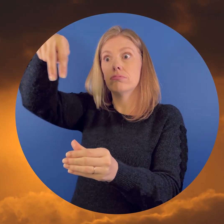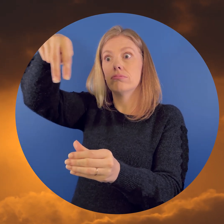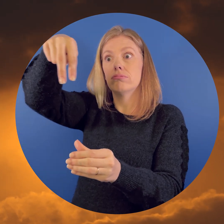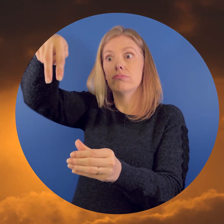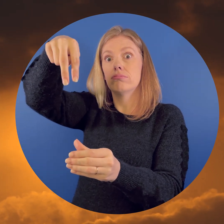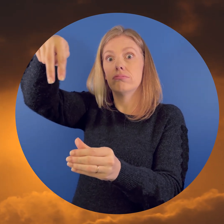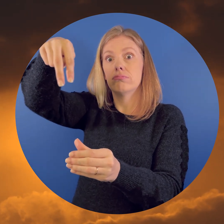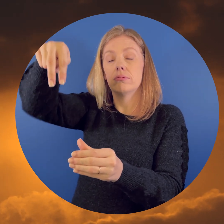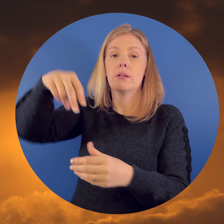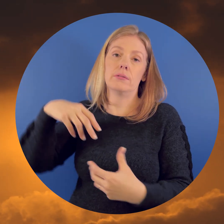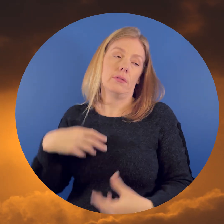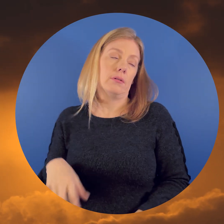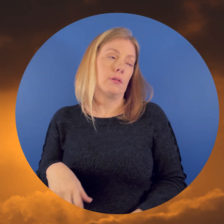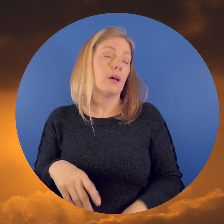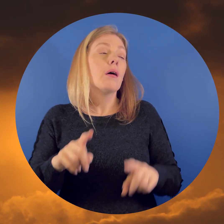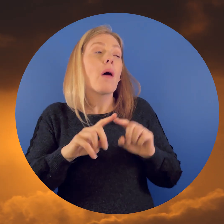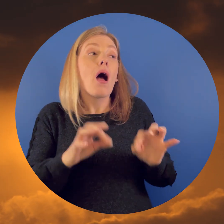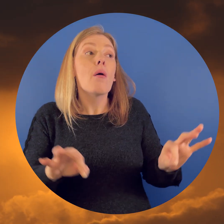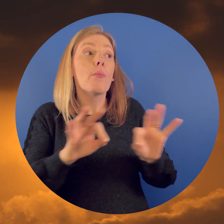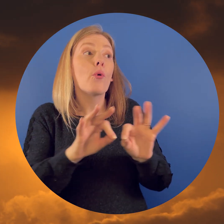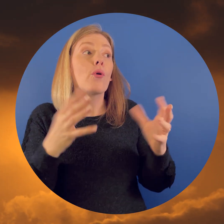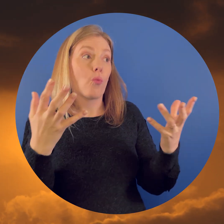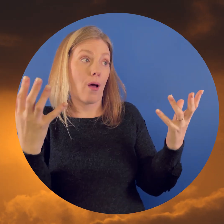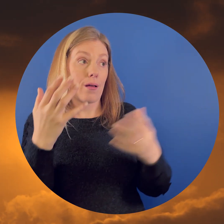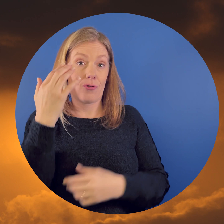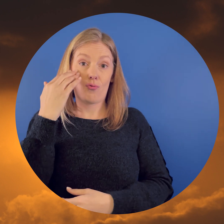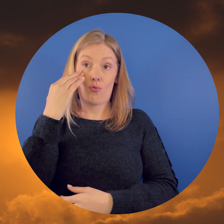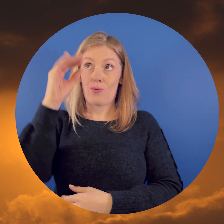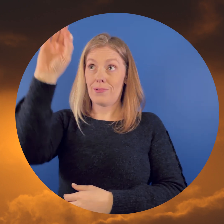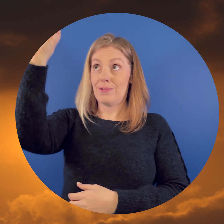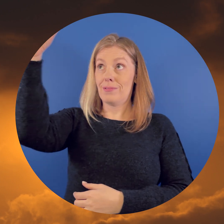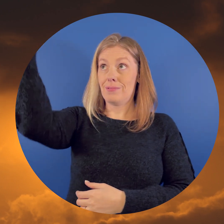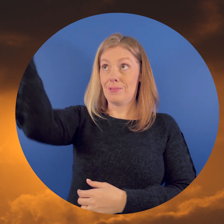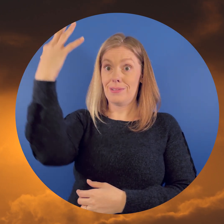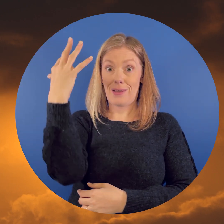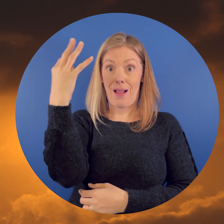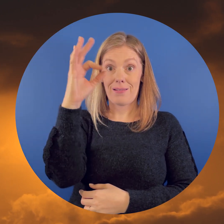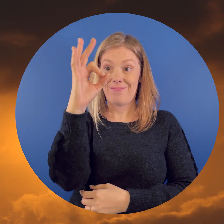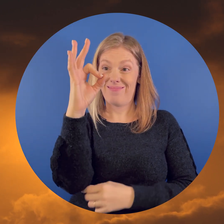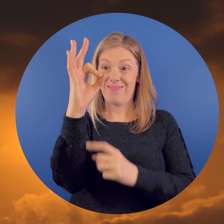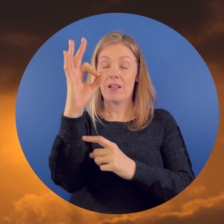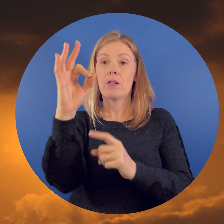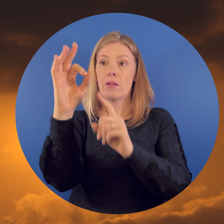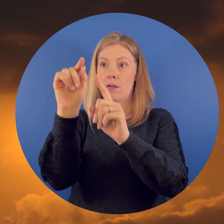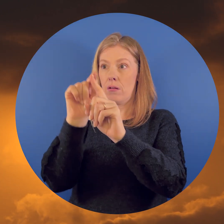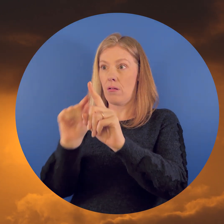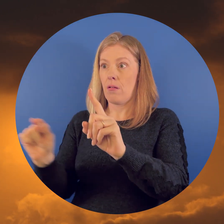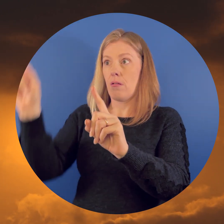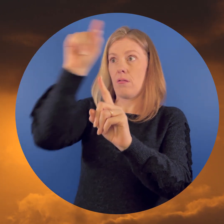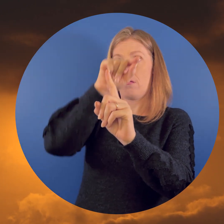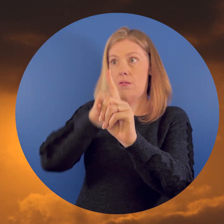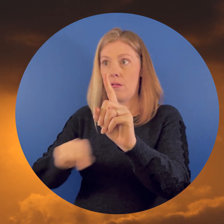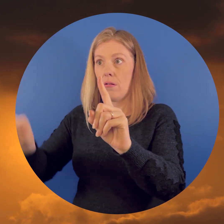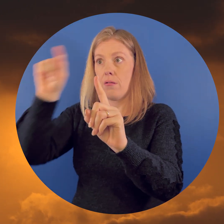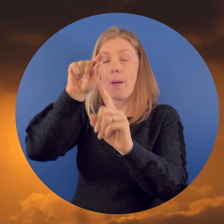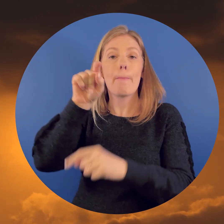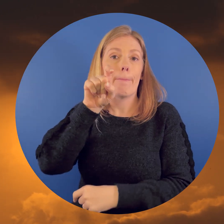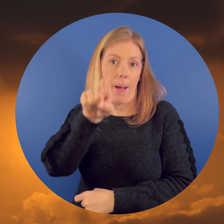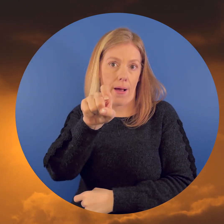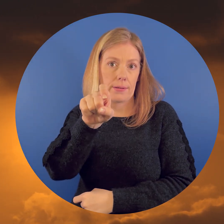know how to go counterclockwise as well. That's one thing you got to nail. Actually, we'll do